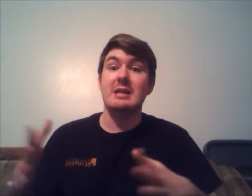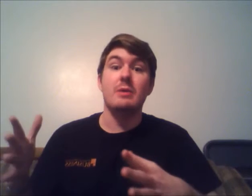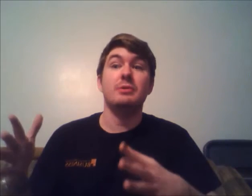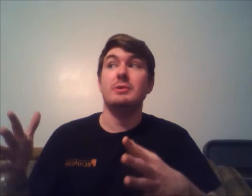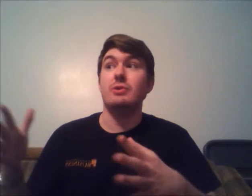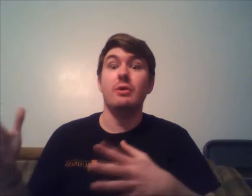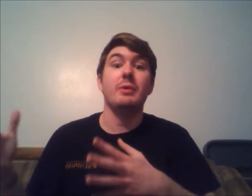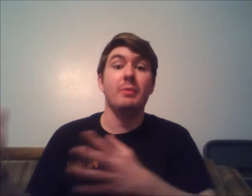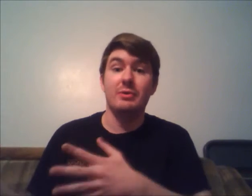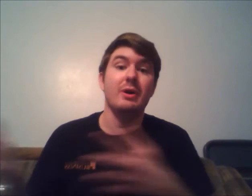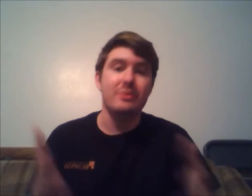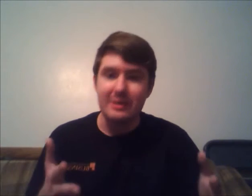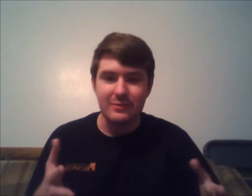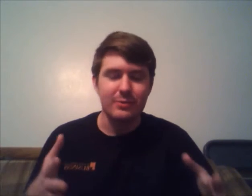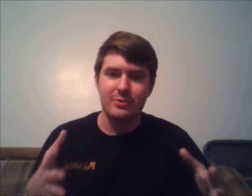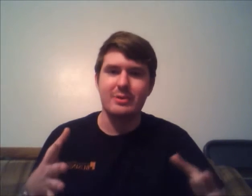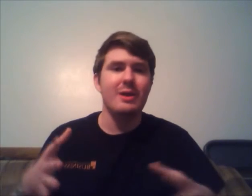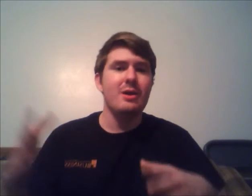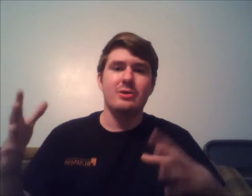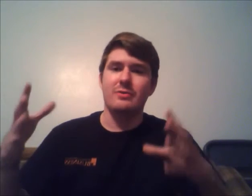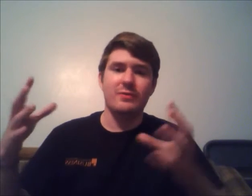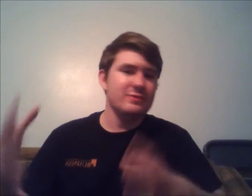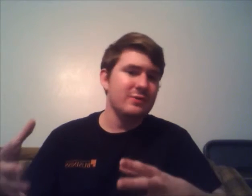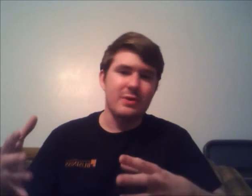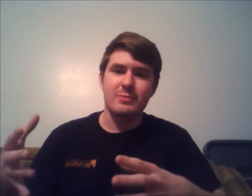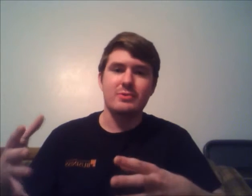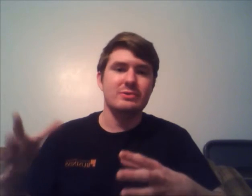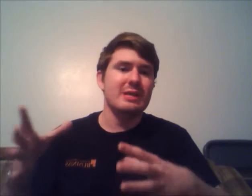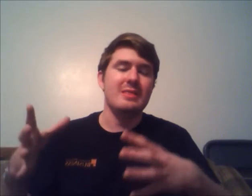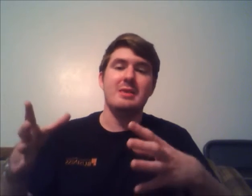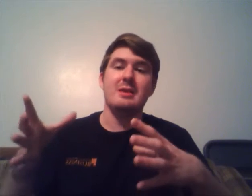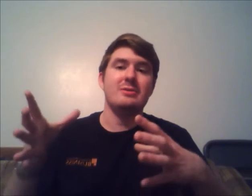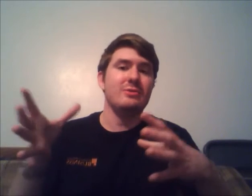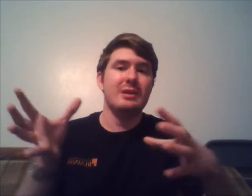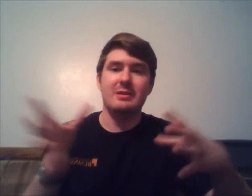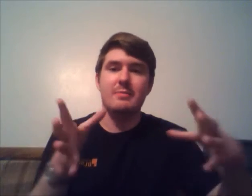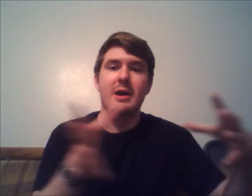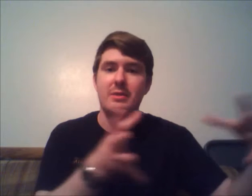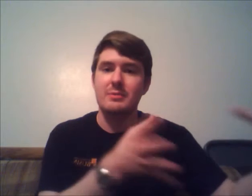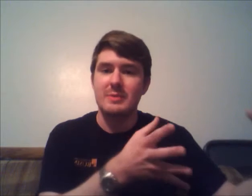pretty much all the way 1 to 100 if you learn your first few numbers and then you kind of combine them to make the